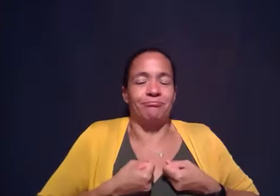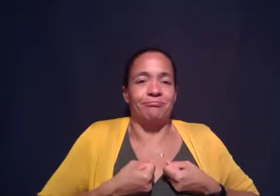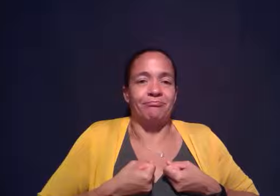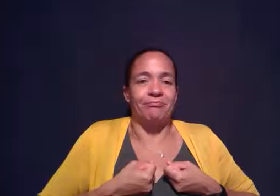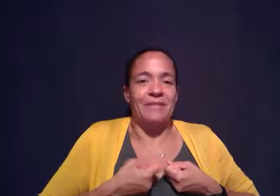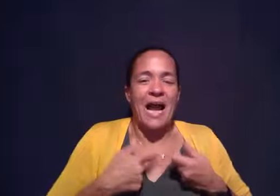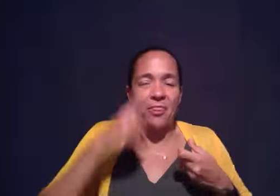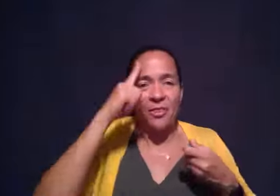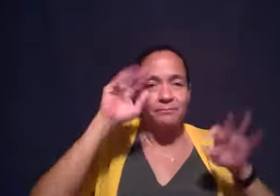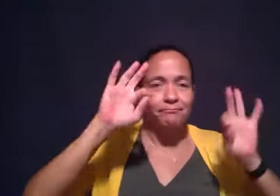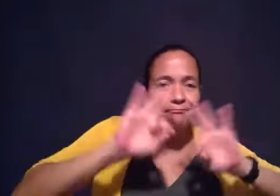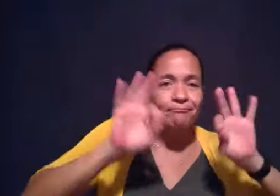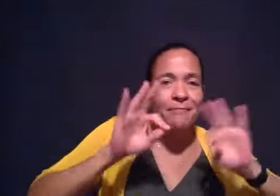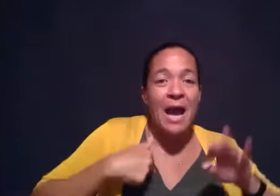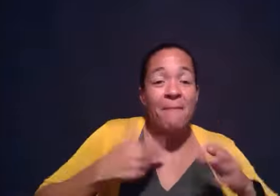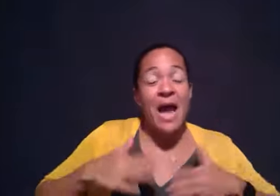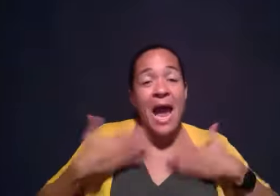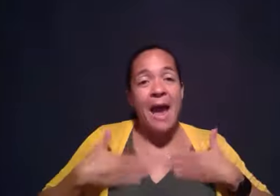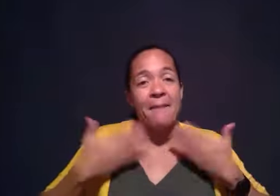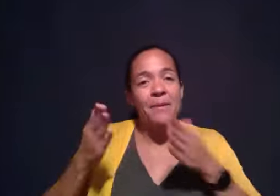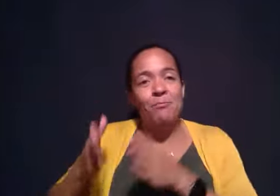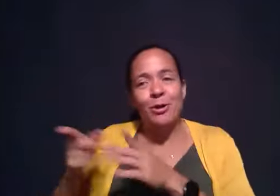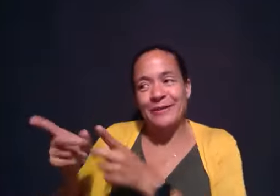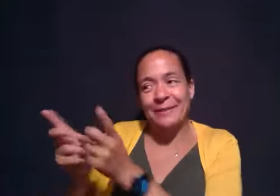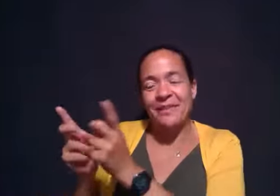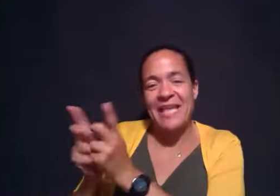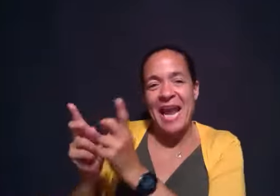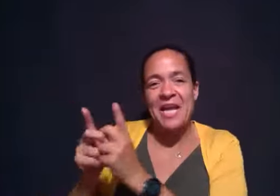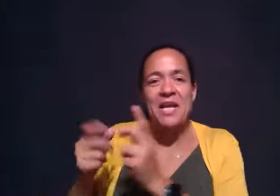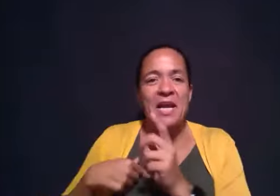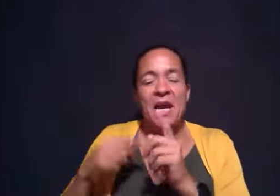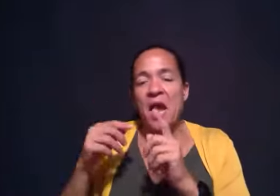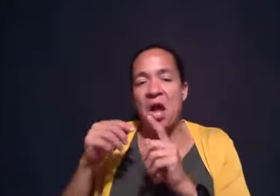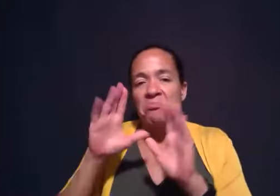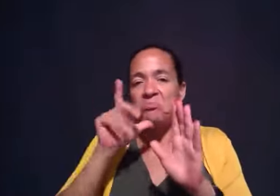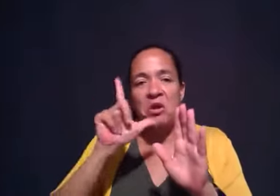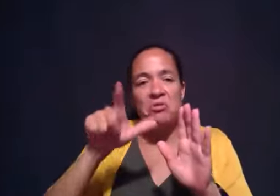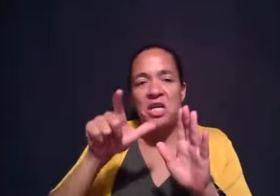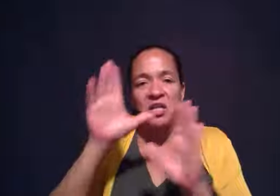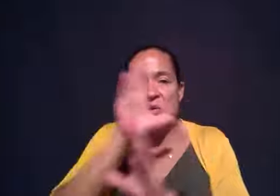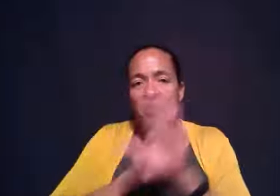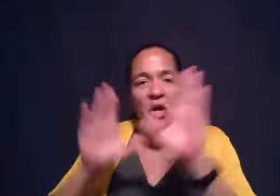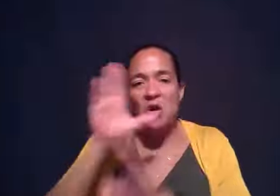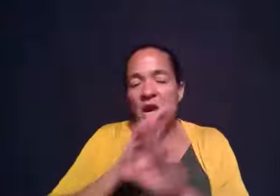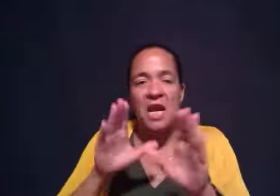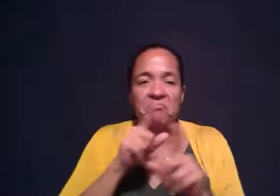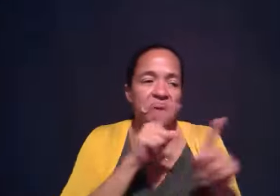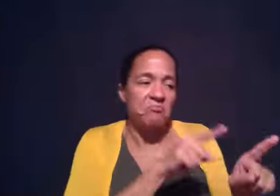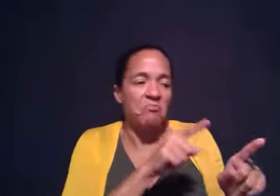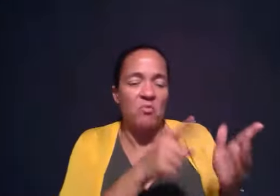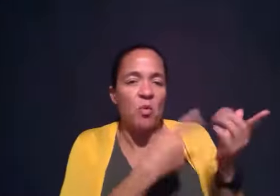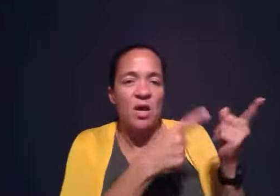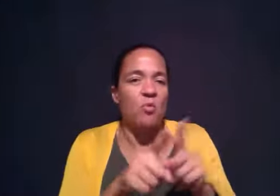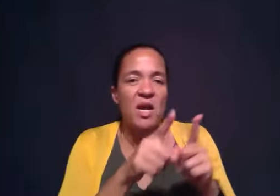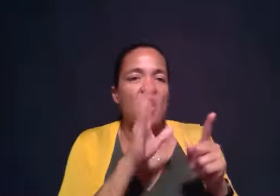great place in my life. I don't need to worry about it. I'm just going to ignore it and it'll go away. And that's not what happened. I kept